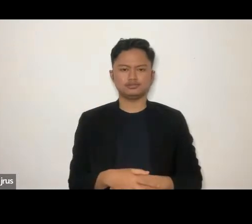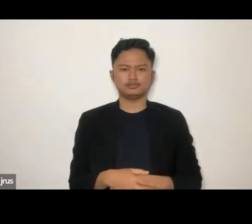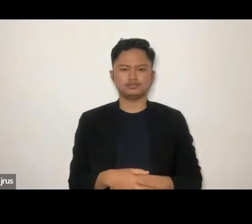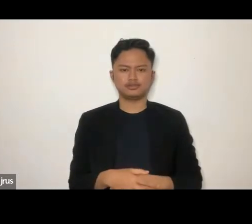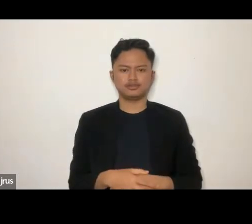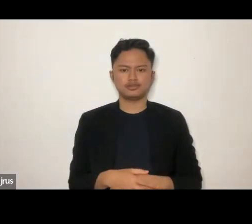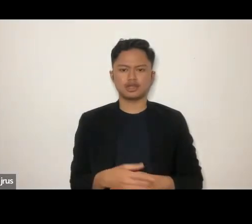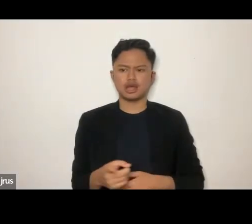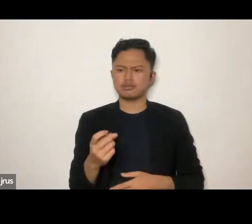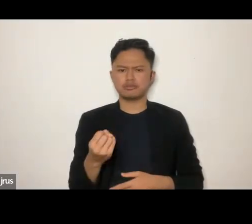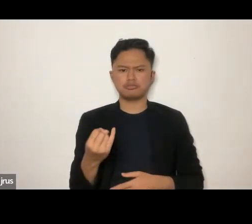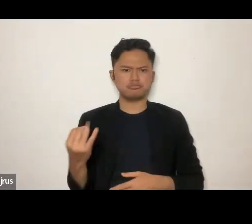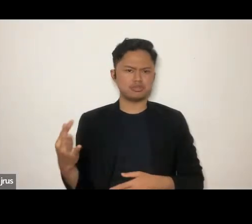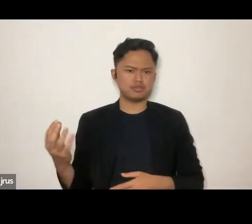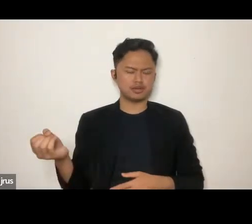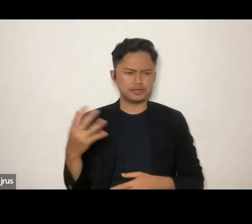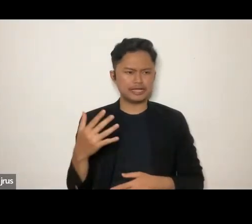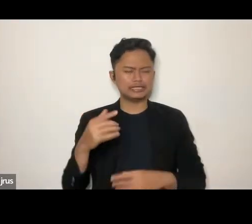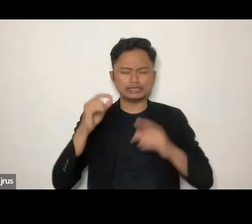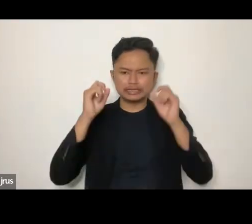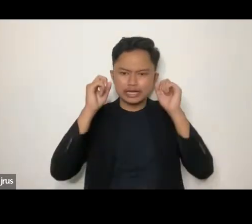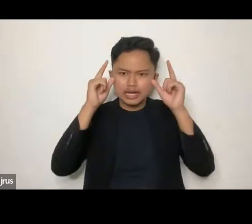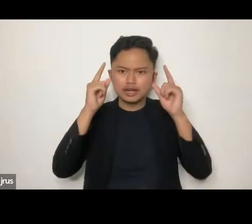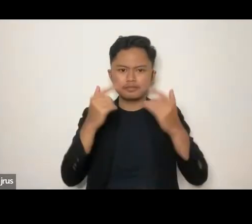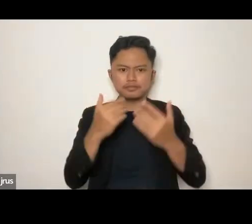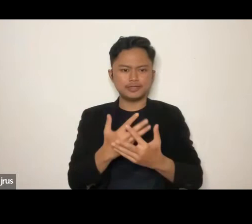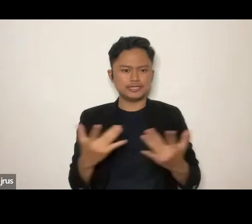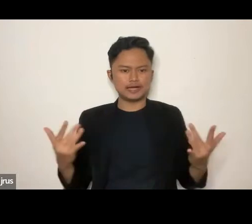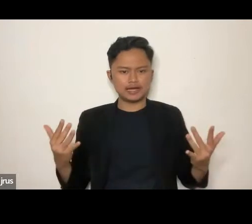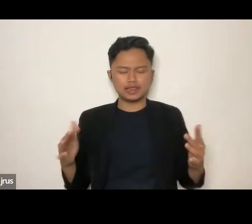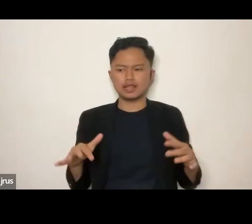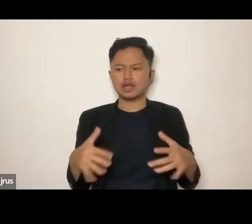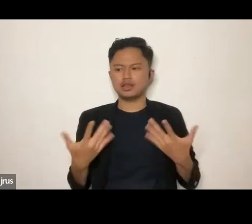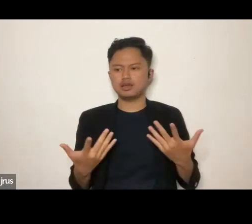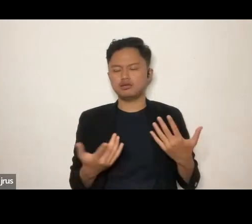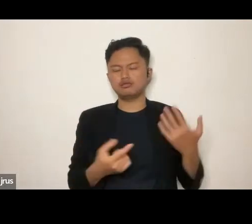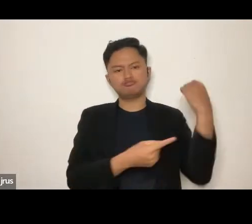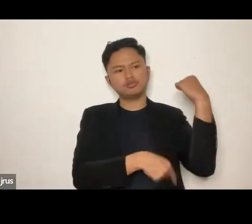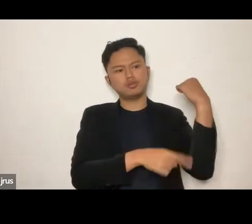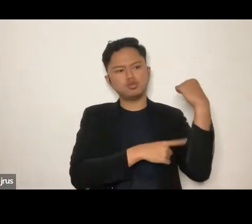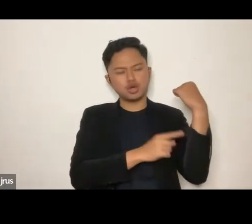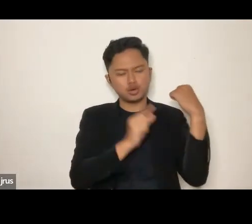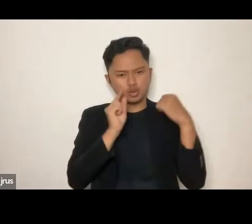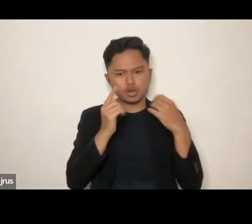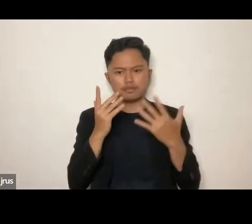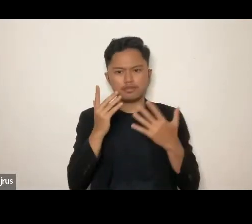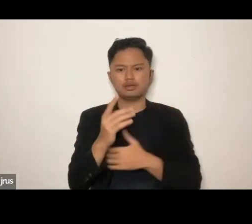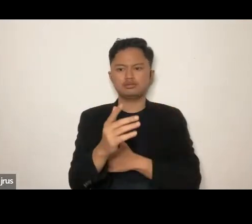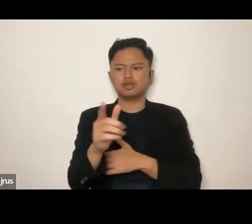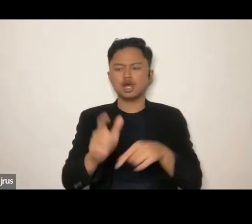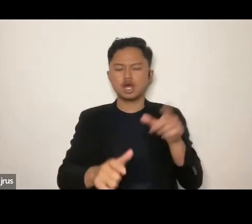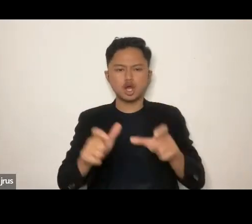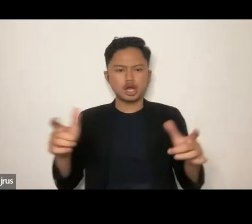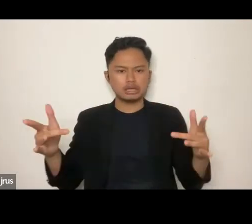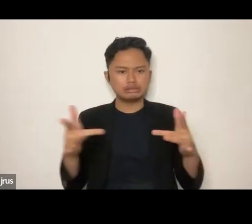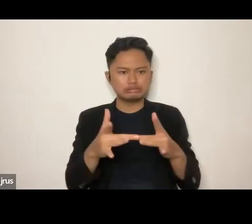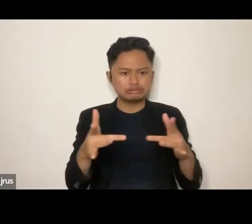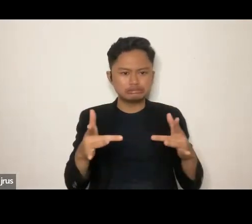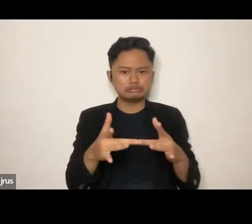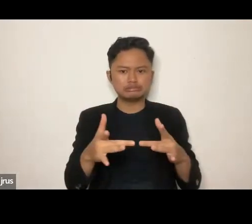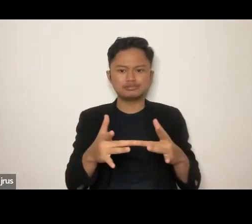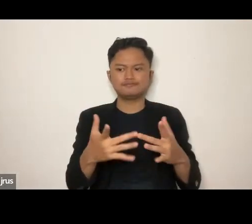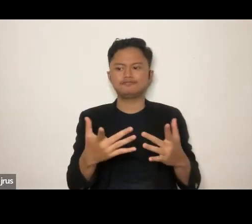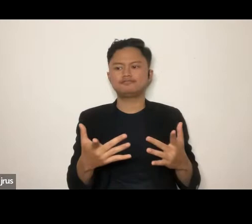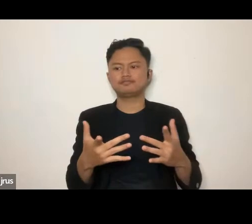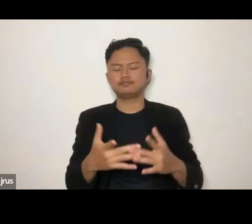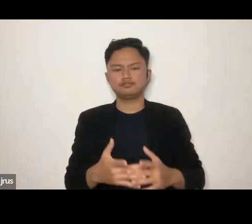as I say, increase the awareness, increase people's ability to connect with the people, because sometimes organizations like so